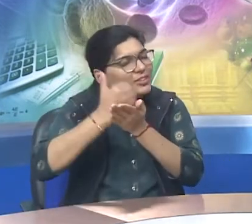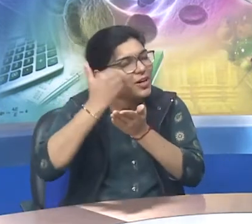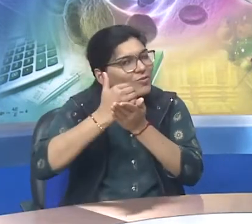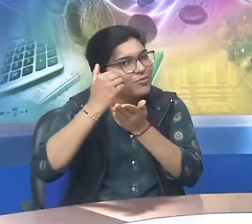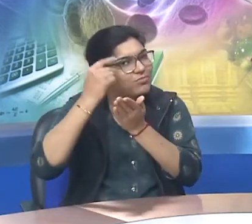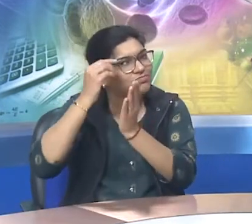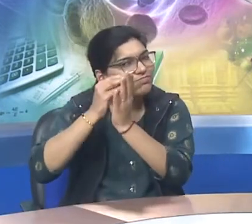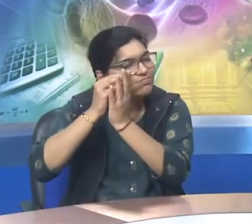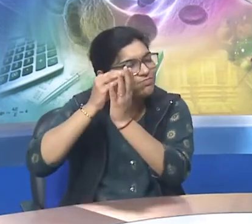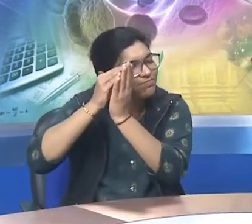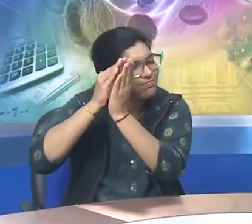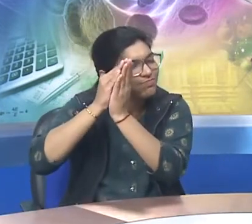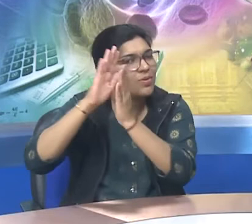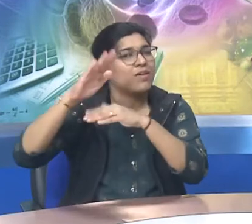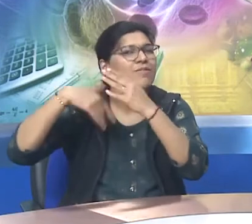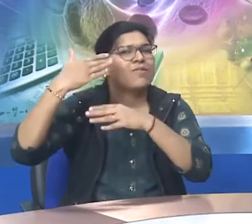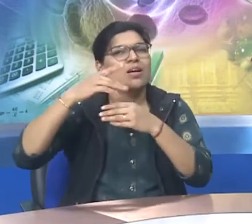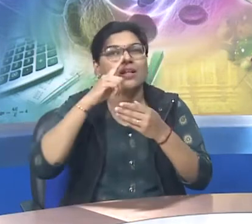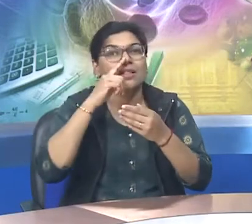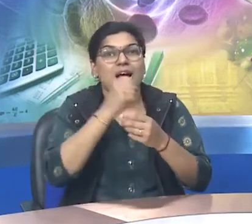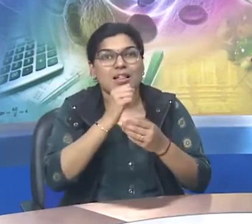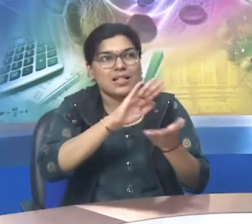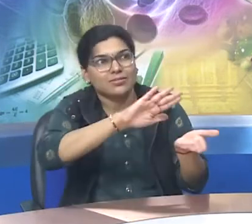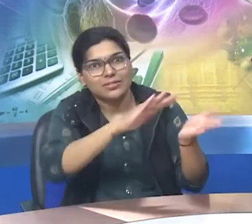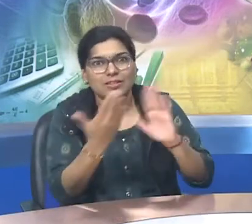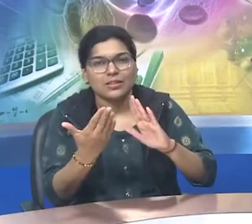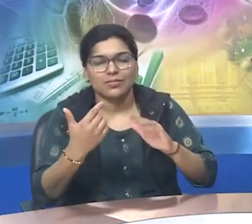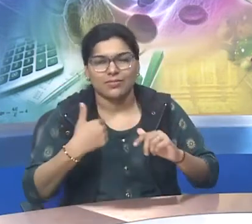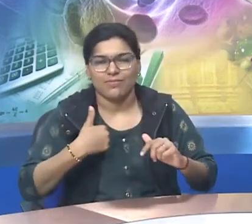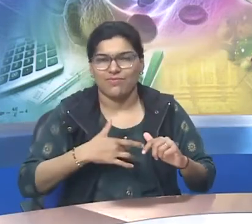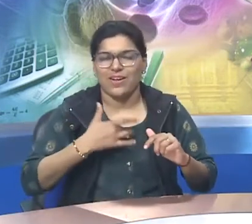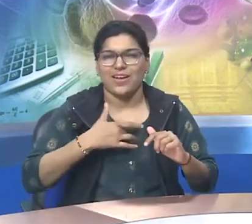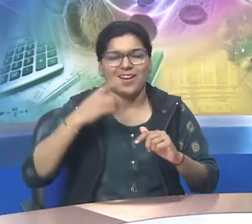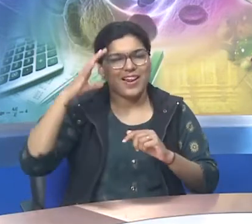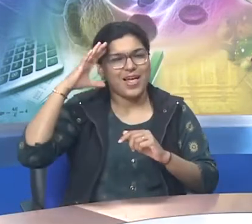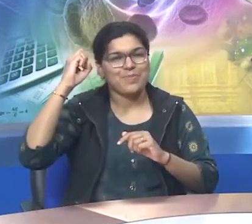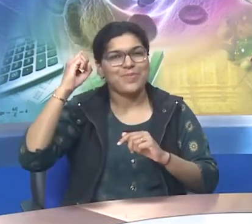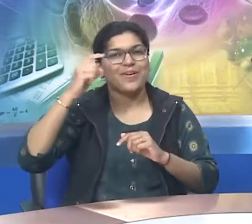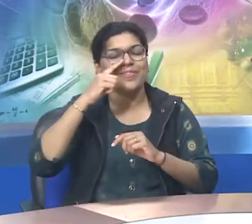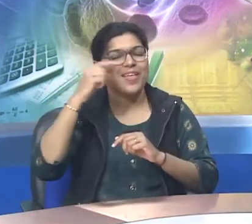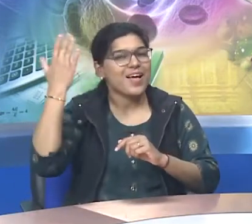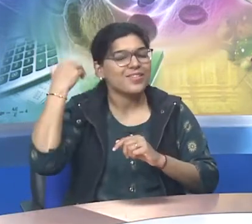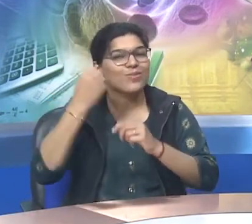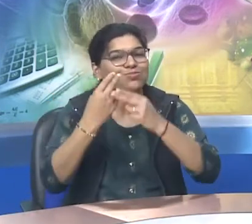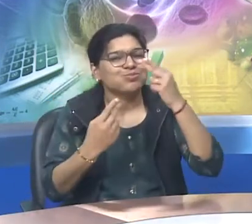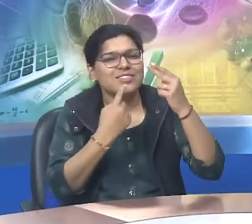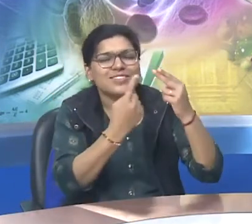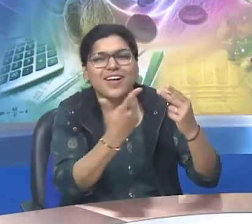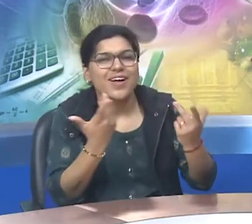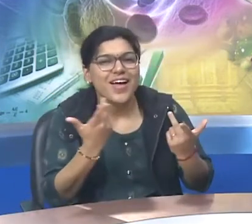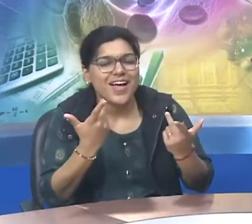things during that childhood time. And she has all those memories in her